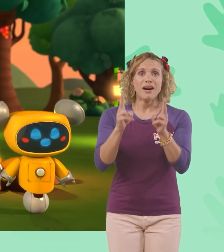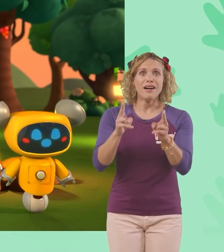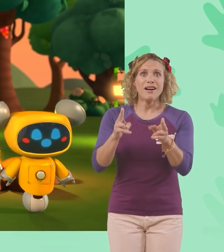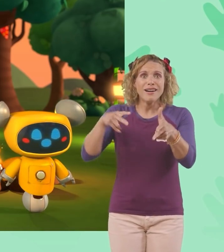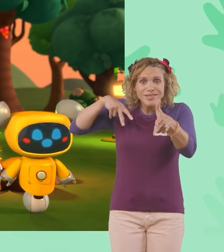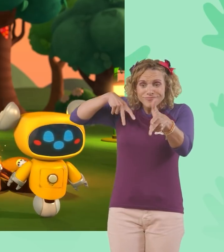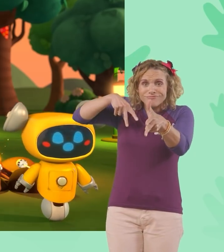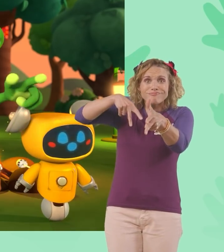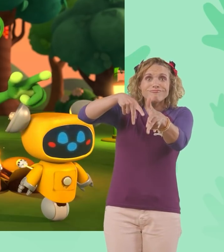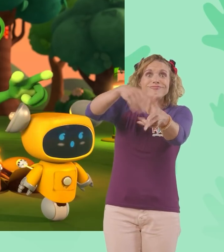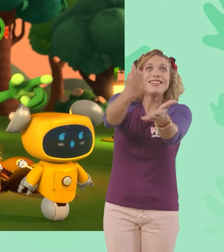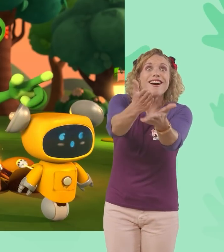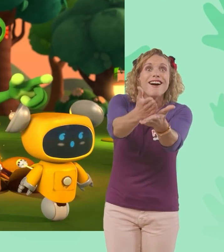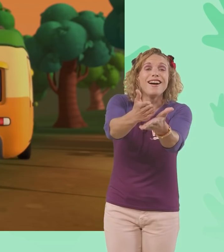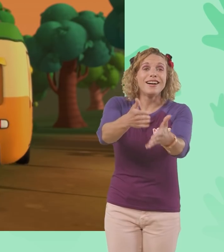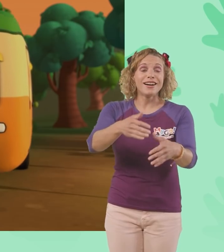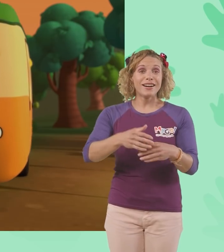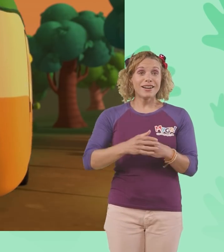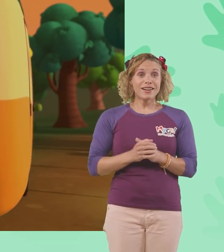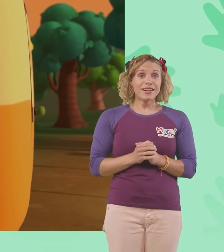Quick! Catch that caravan!